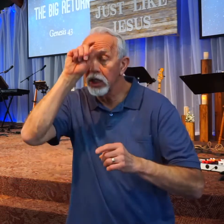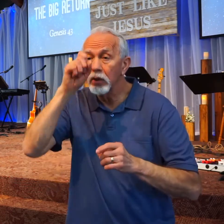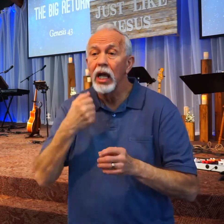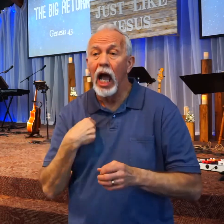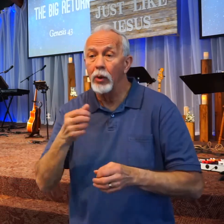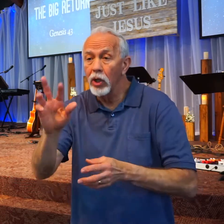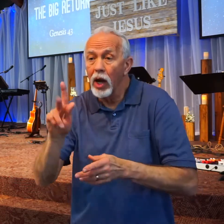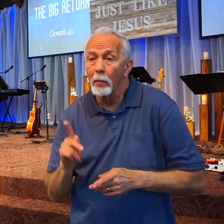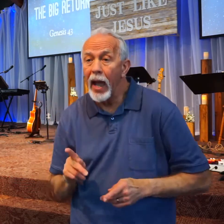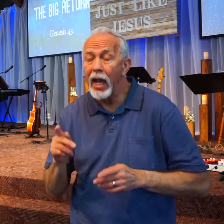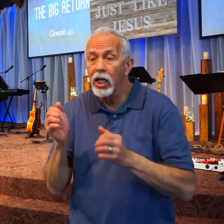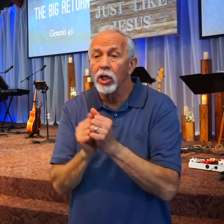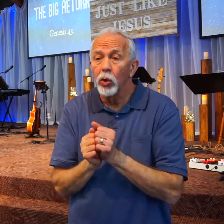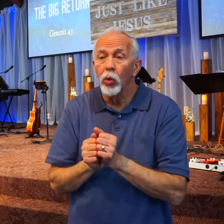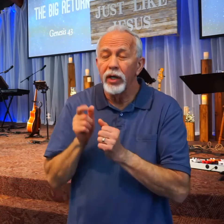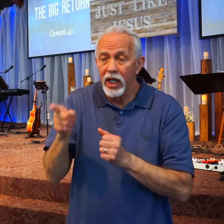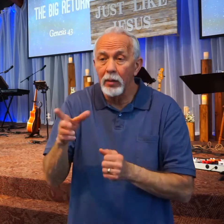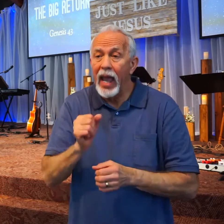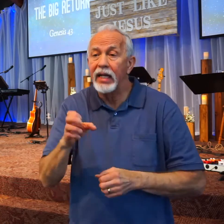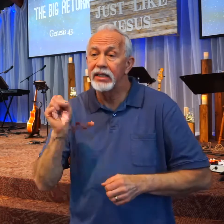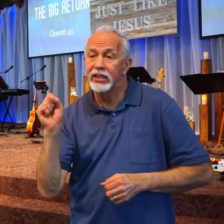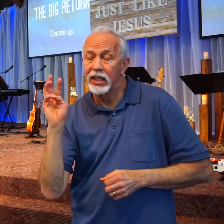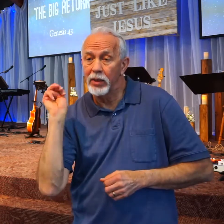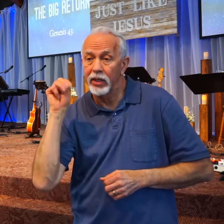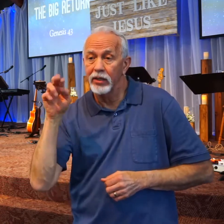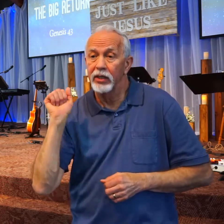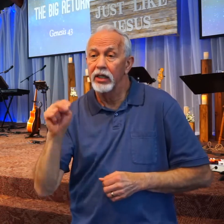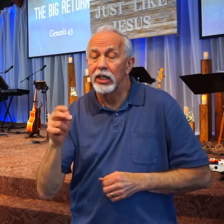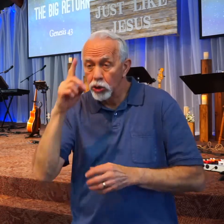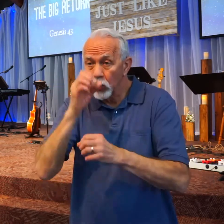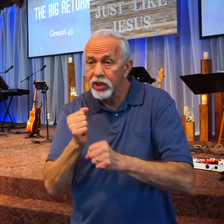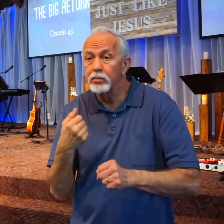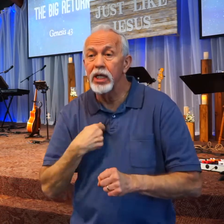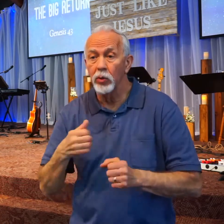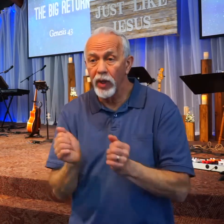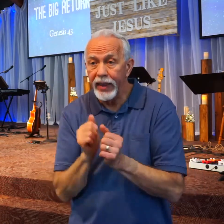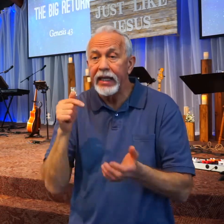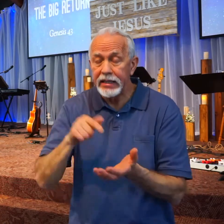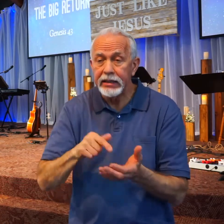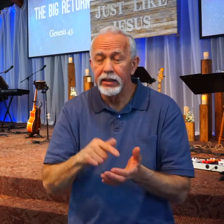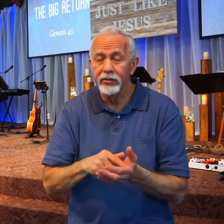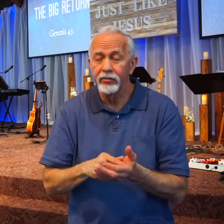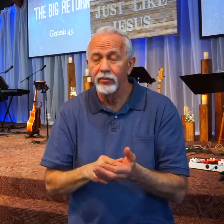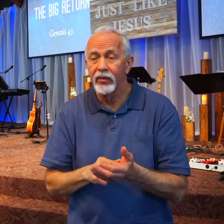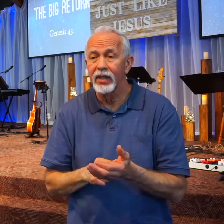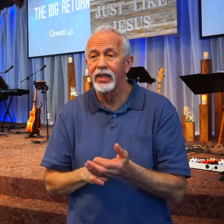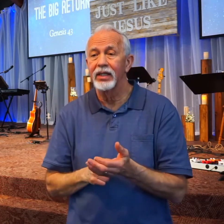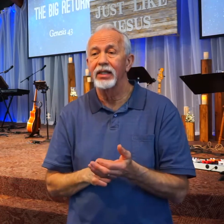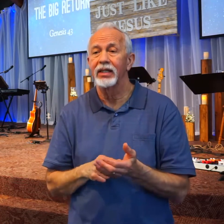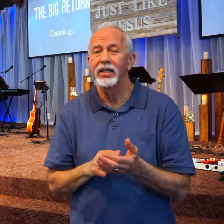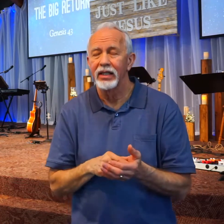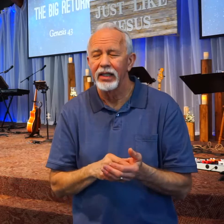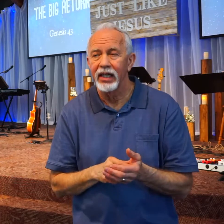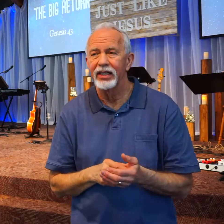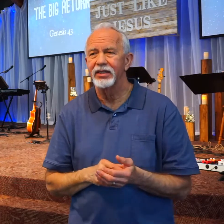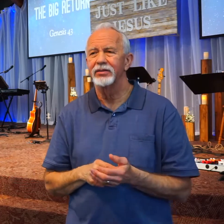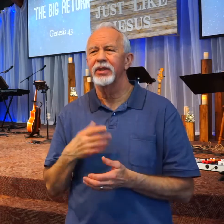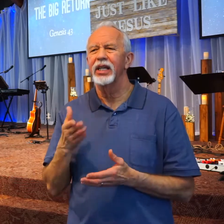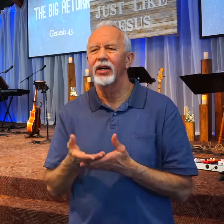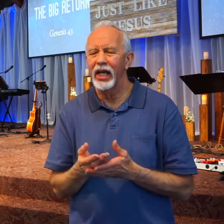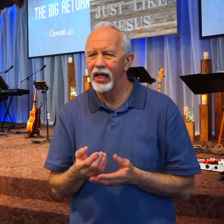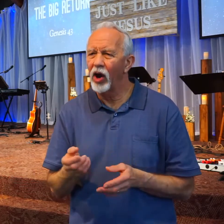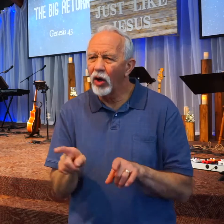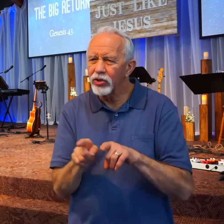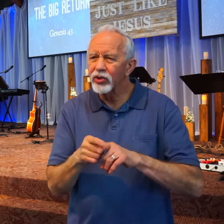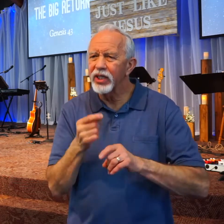him and with Simeon. Entrust me with this. And you know what? He even manages to kind of get a jab in. He